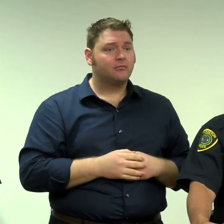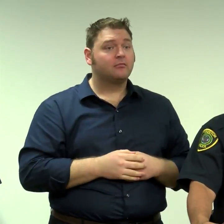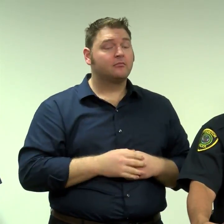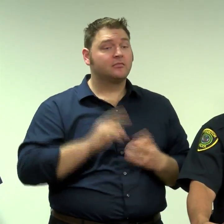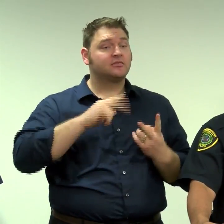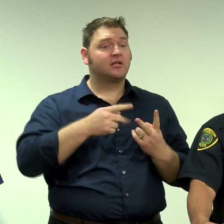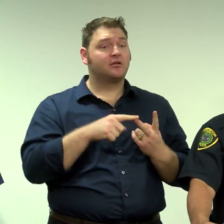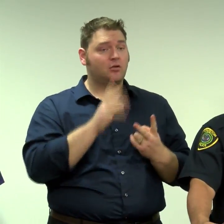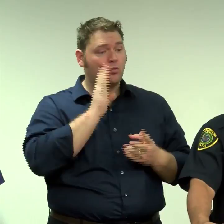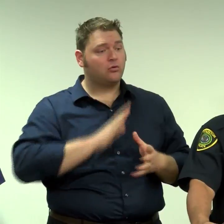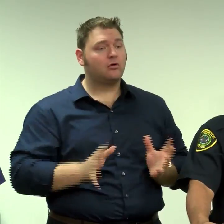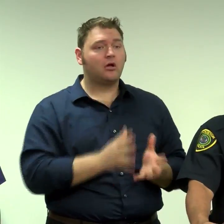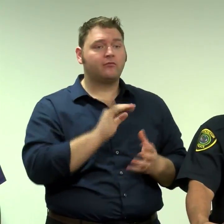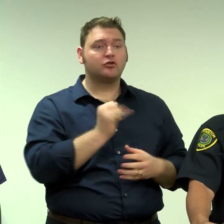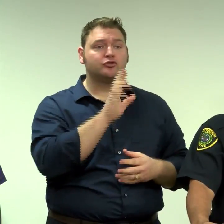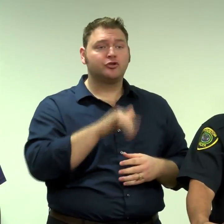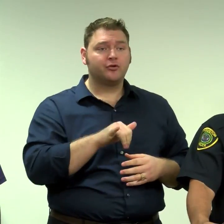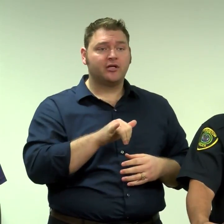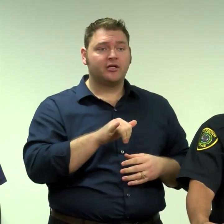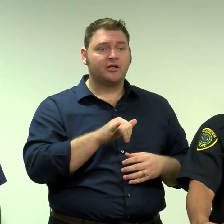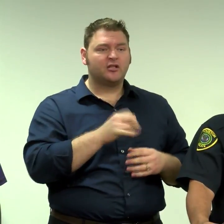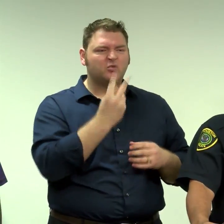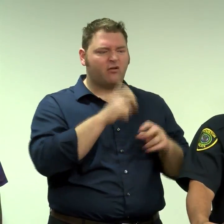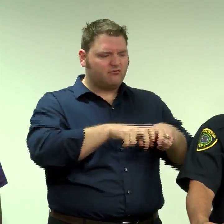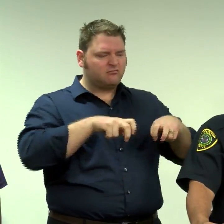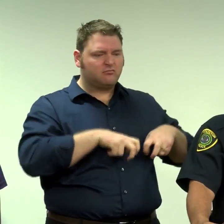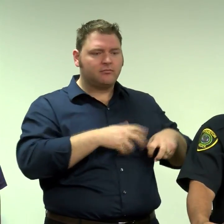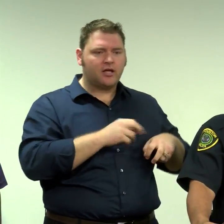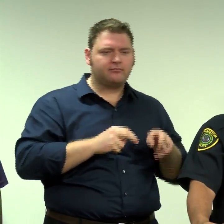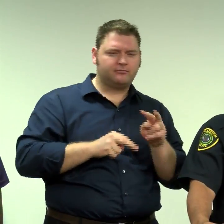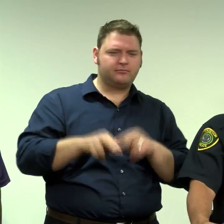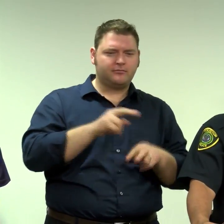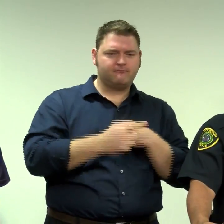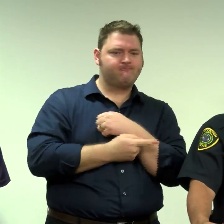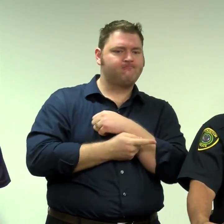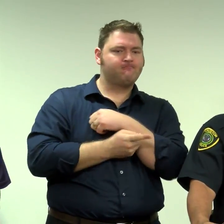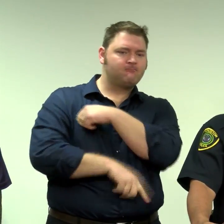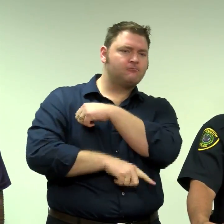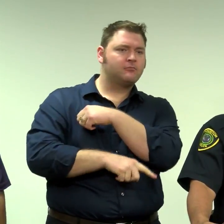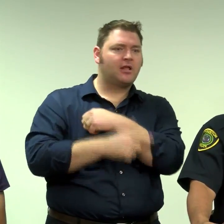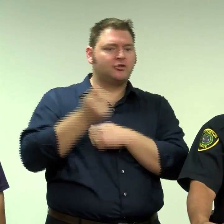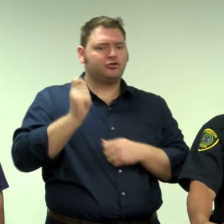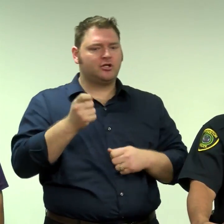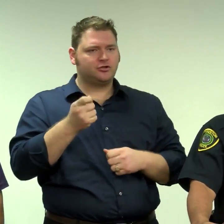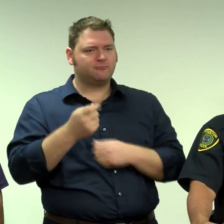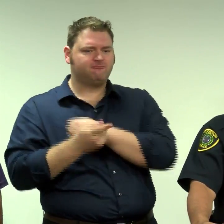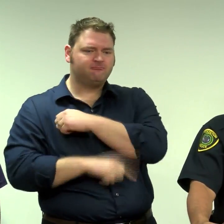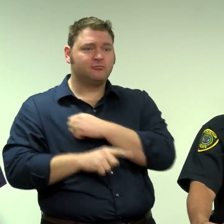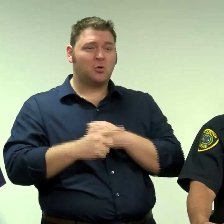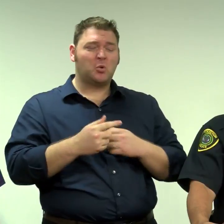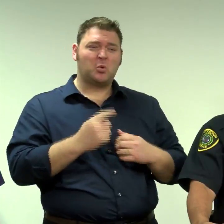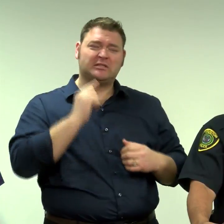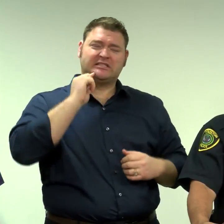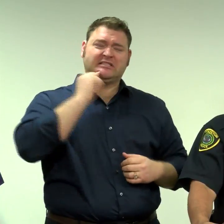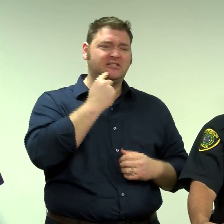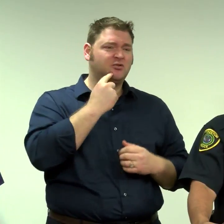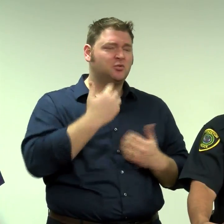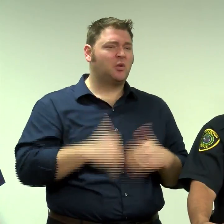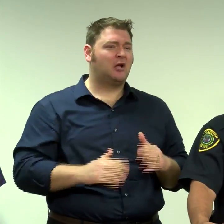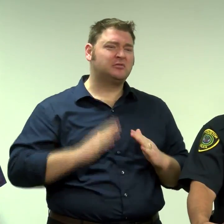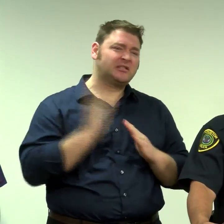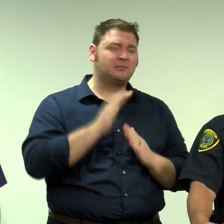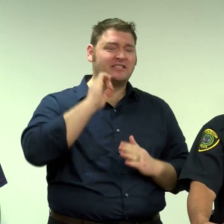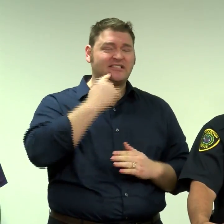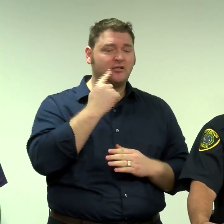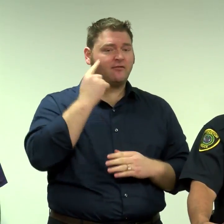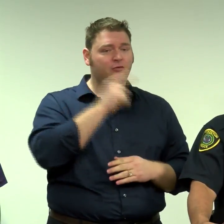the most toughest sentence that you can possibly get. So word to the wise, don't come to Houston